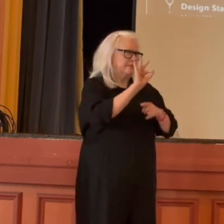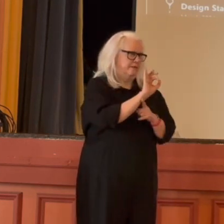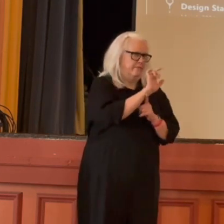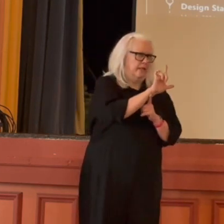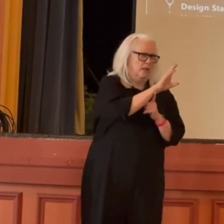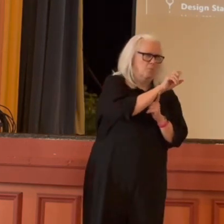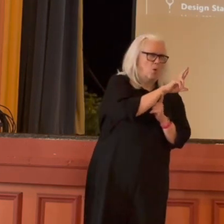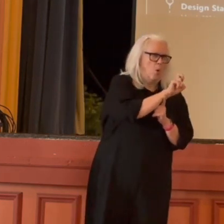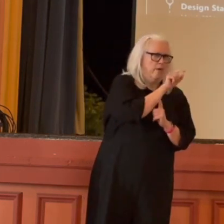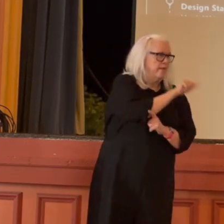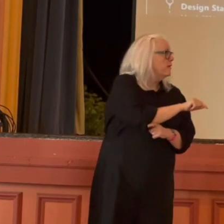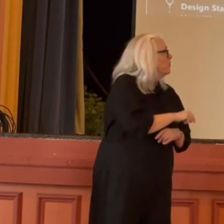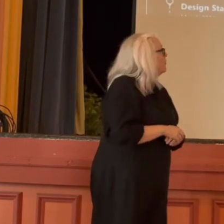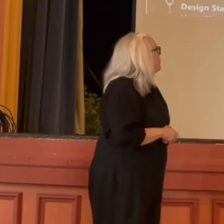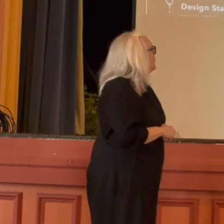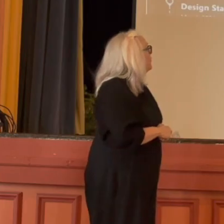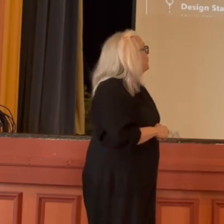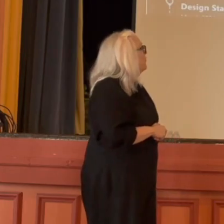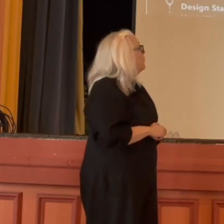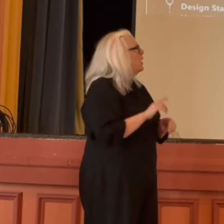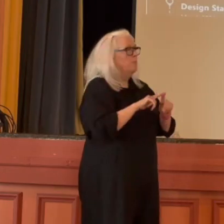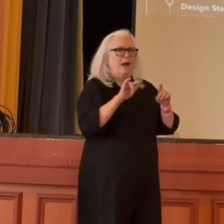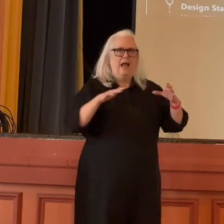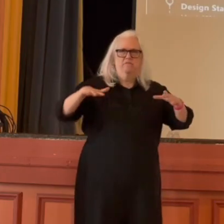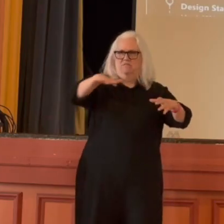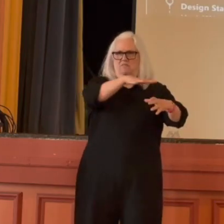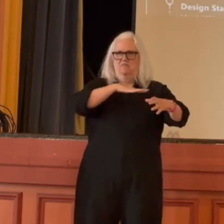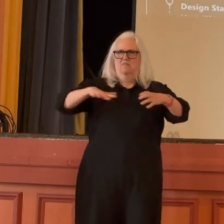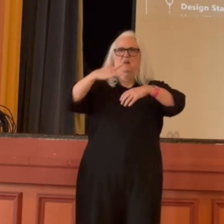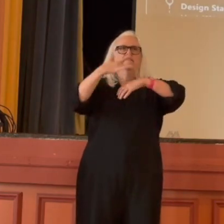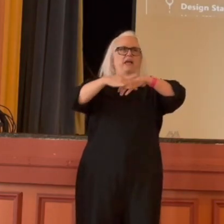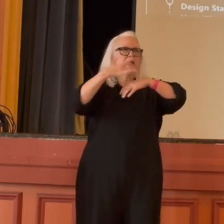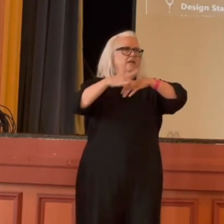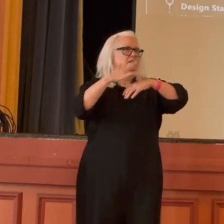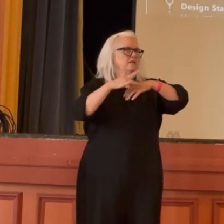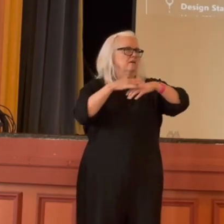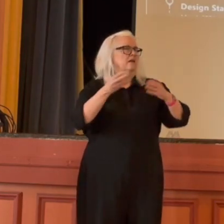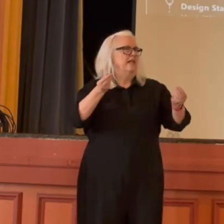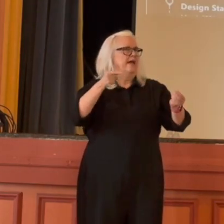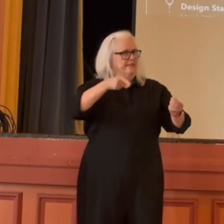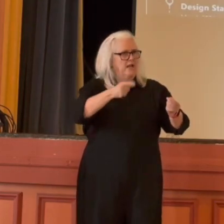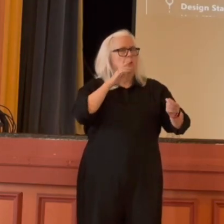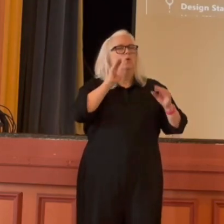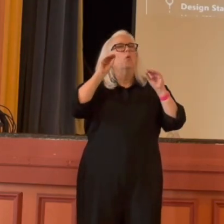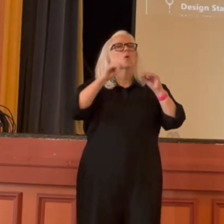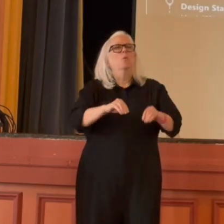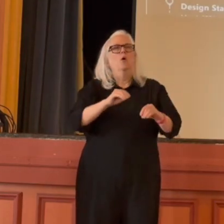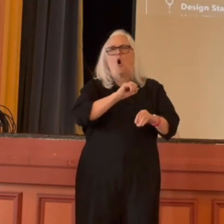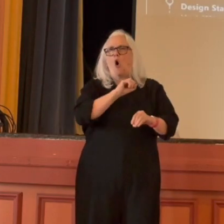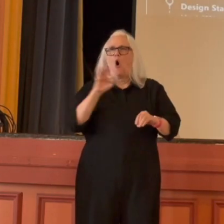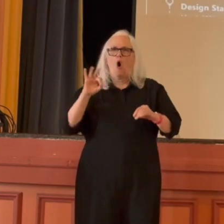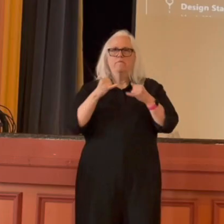here. But there's this vacant parcel back in here where we would put in offline storage and